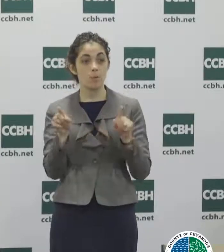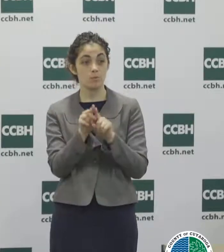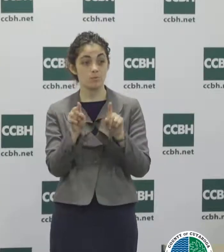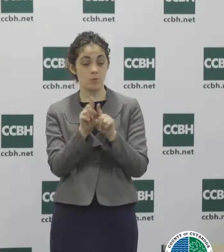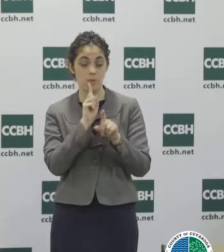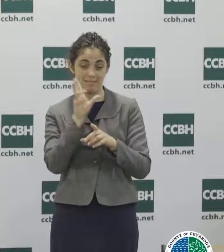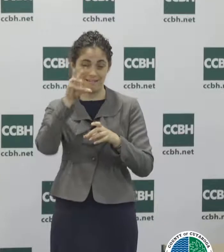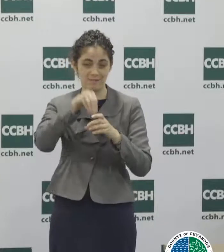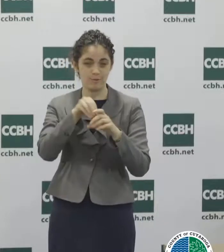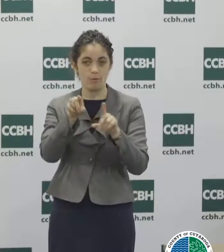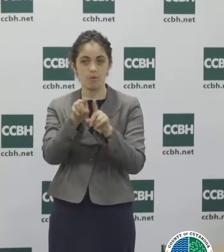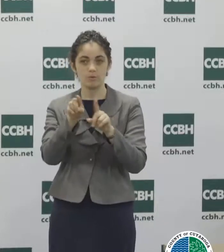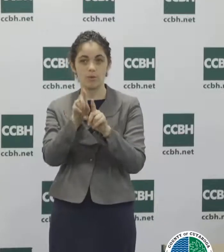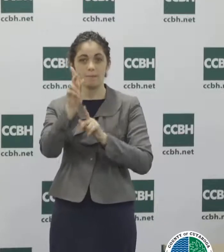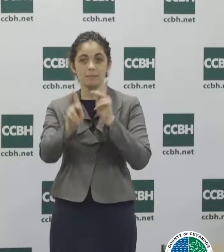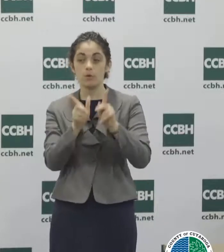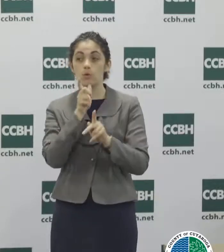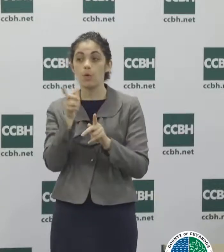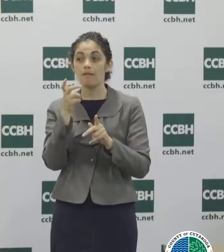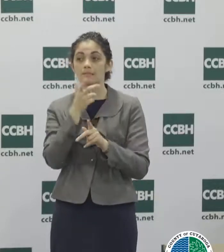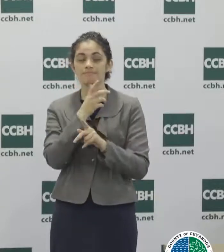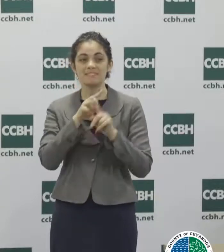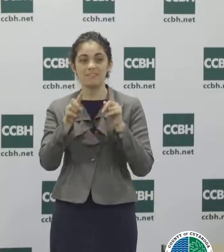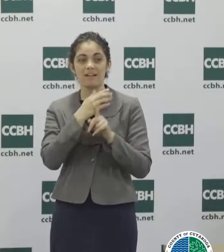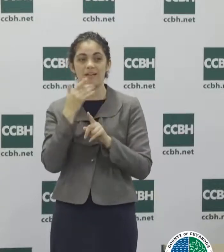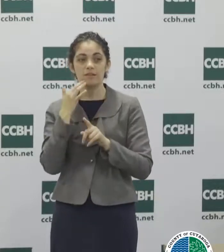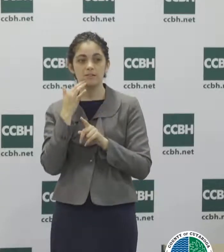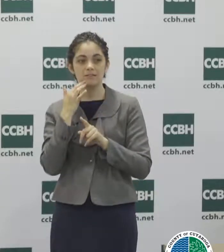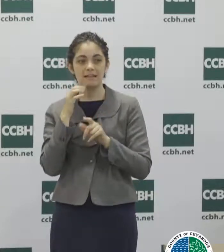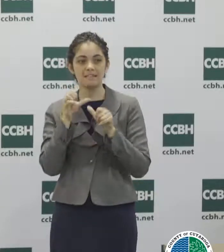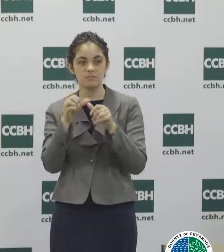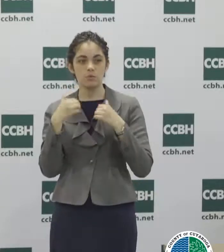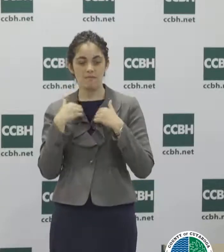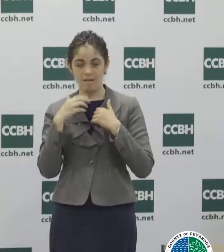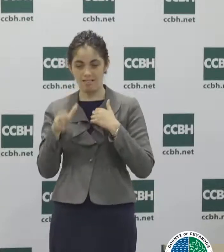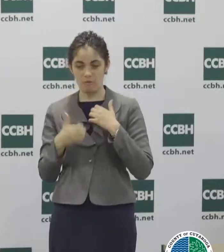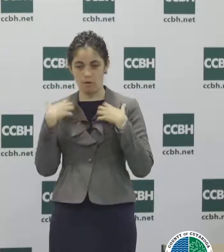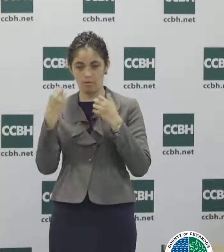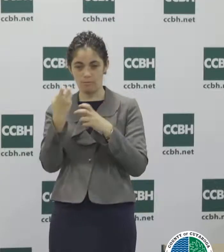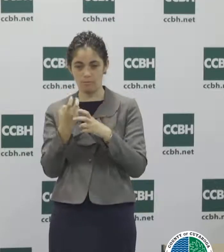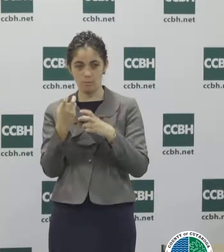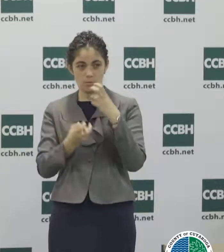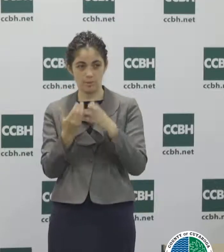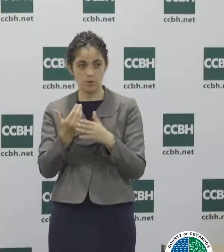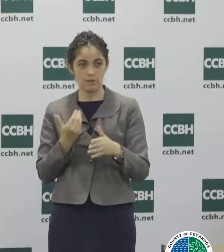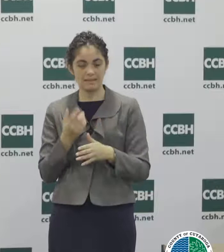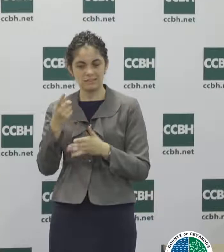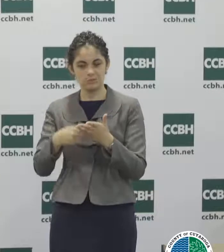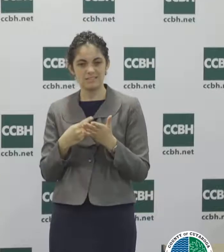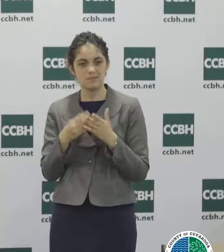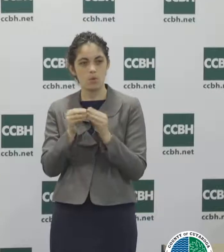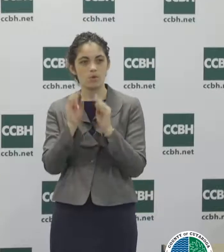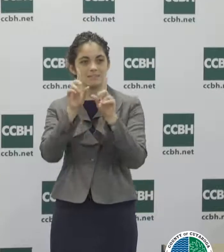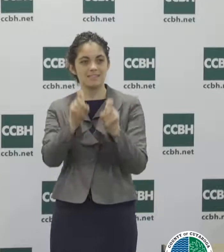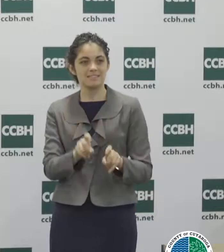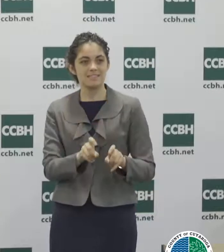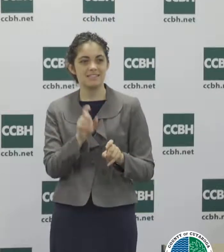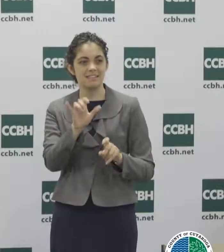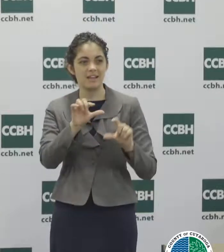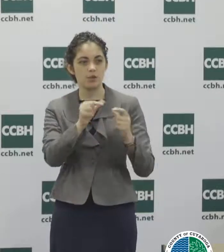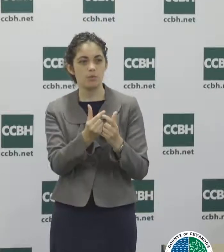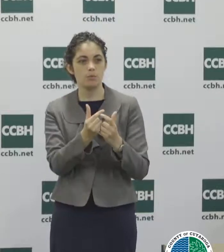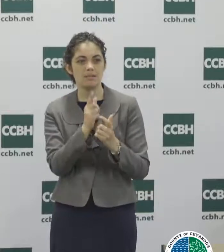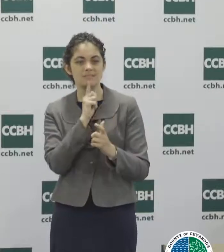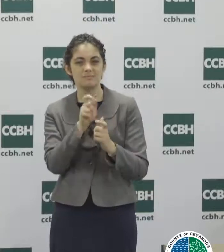also include people of color who have these pre-existing conditions. So can you talk a little bit about testing that group